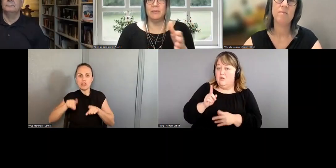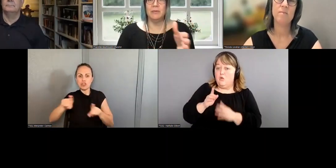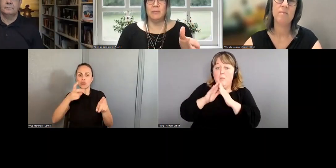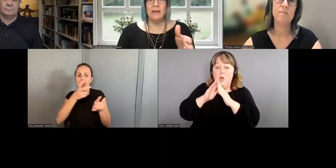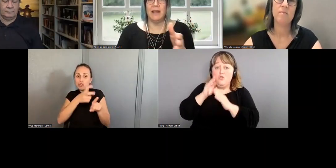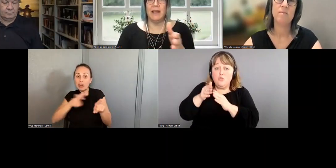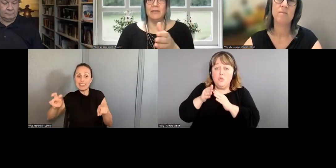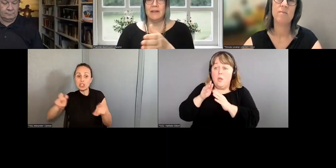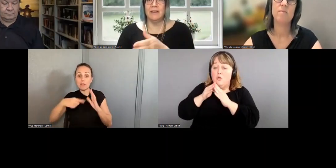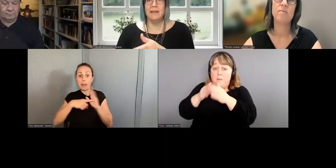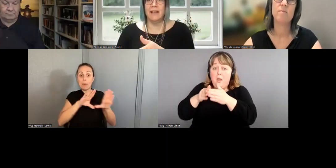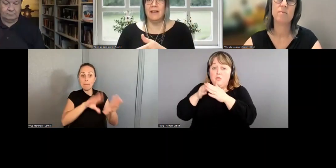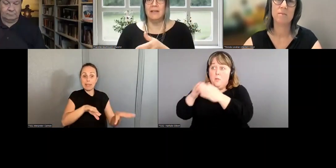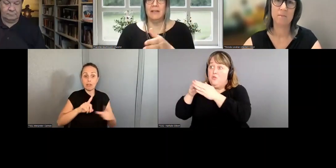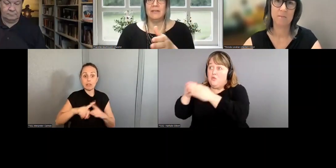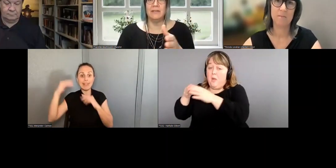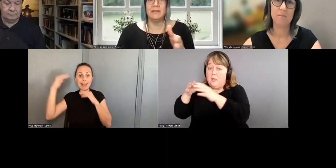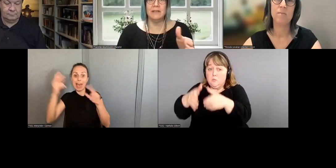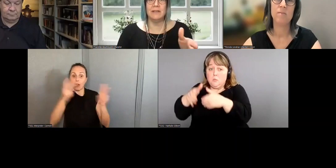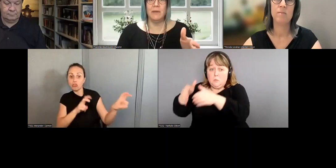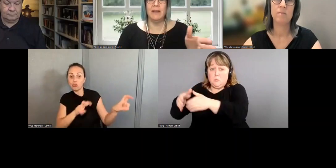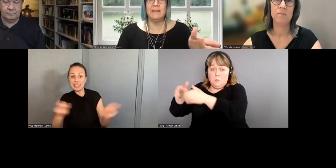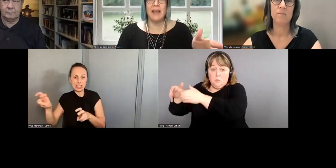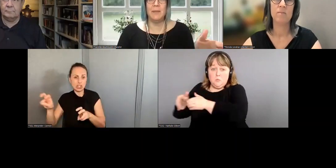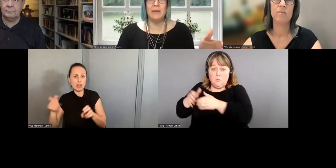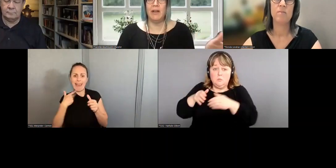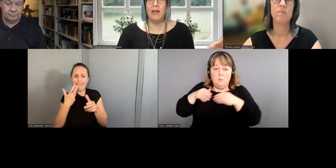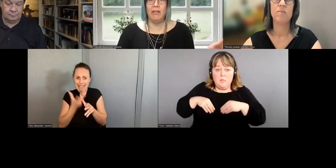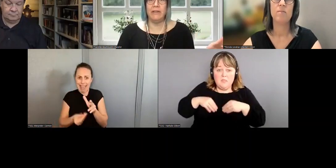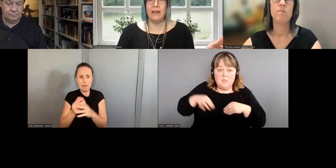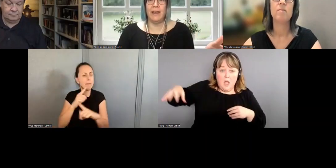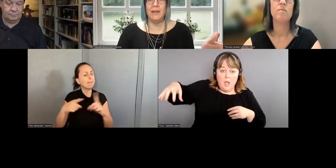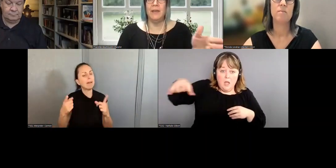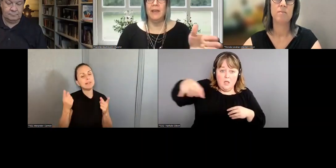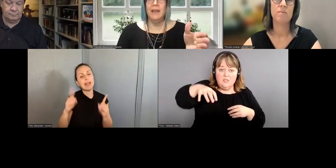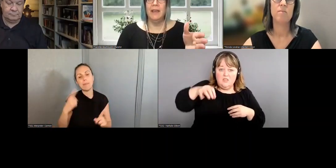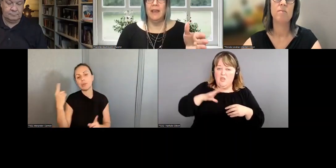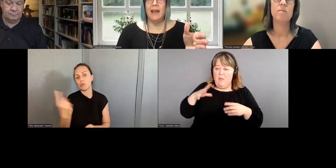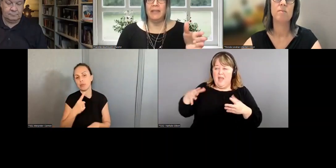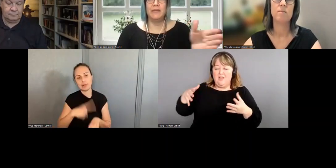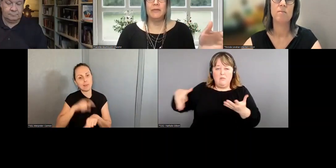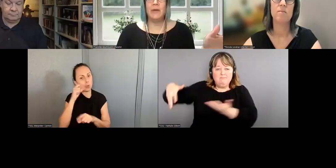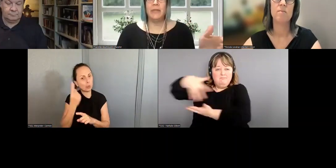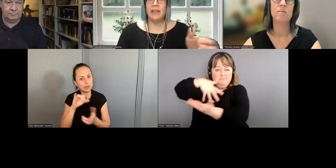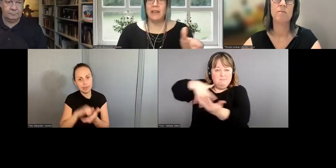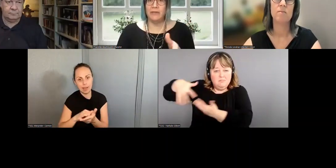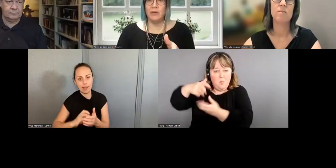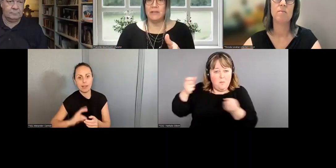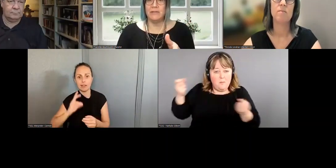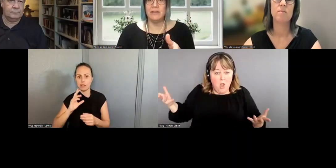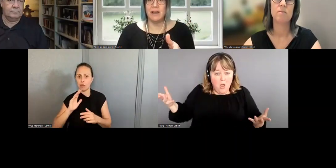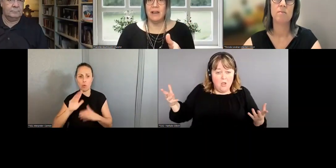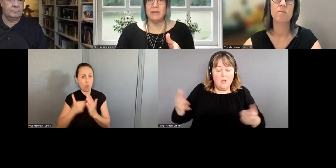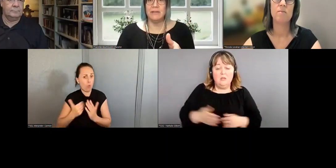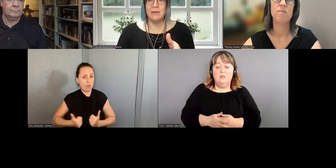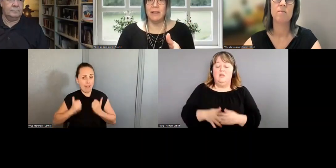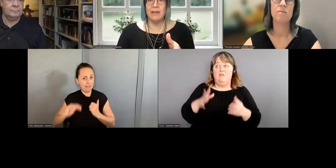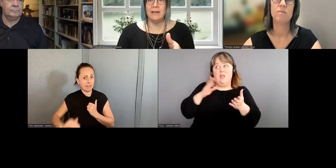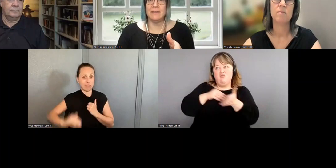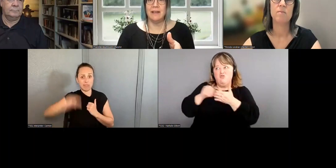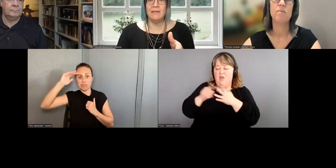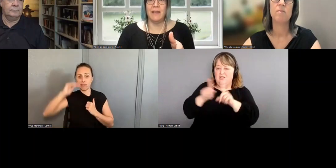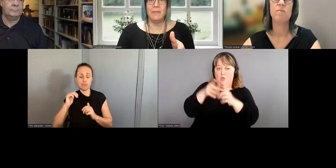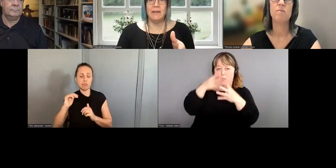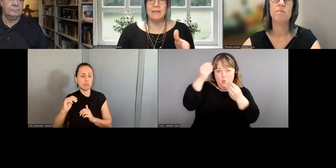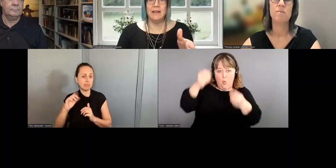transitions between pediatric and adult health services, but it's happening all the time throughout the life course of a child with disabilities